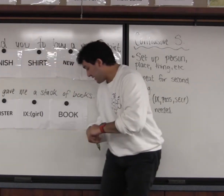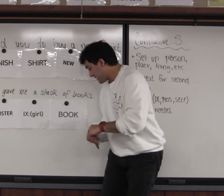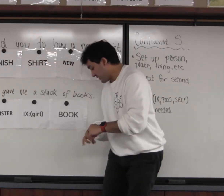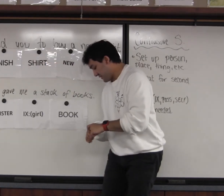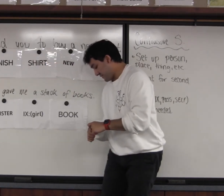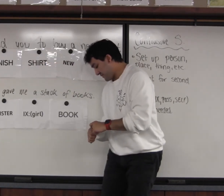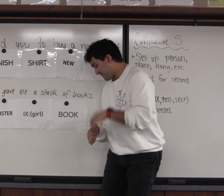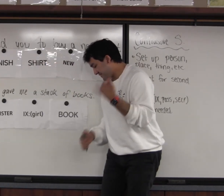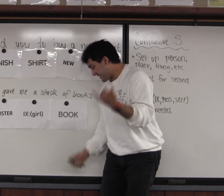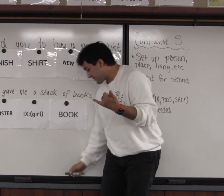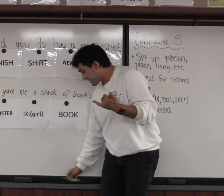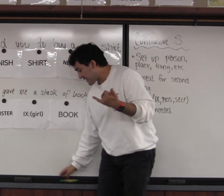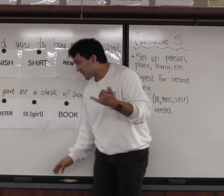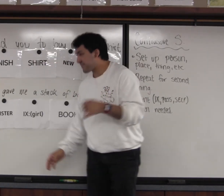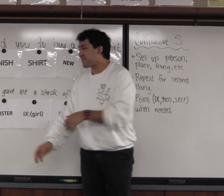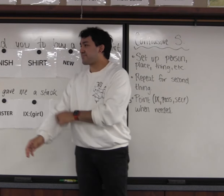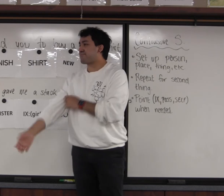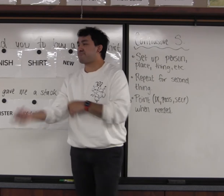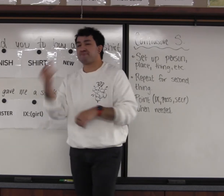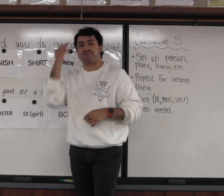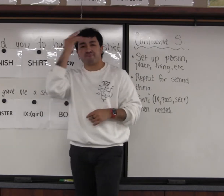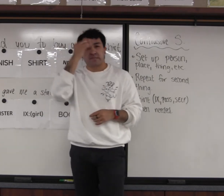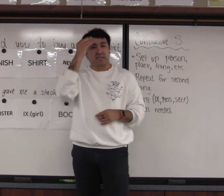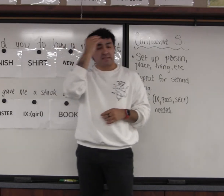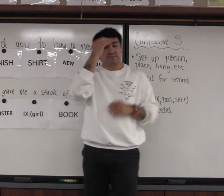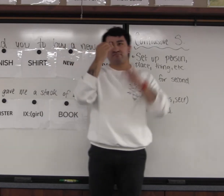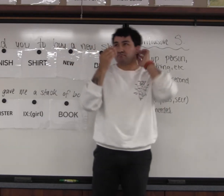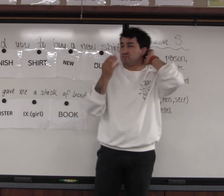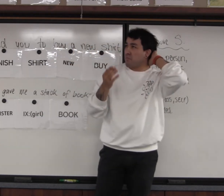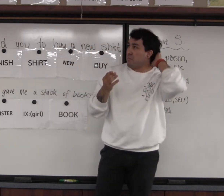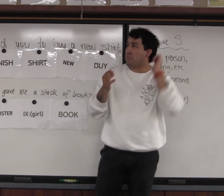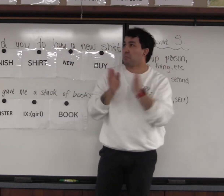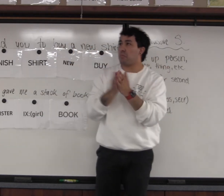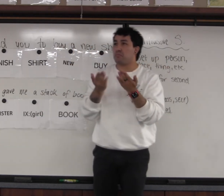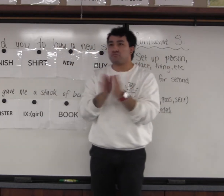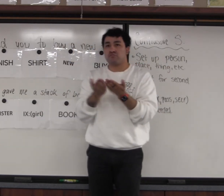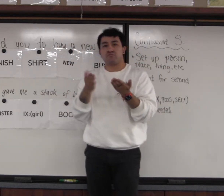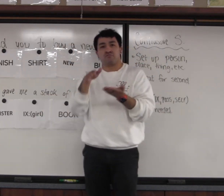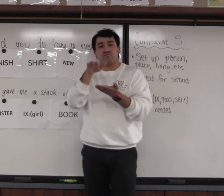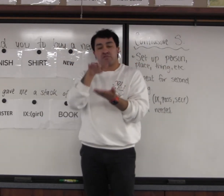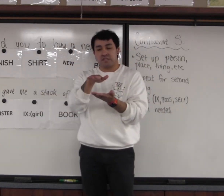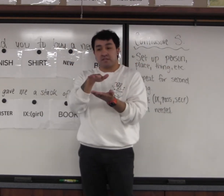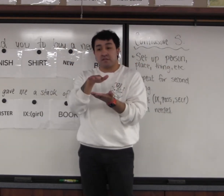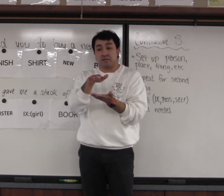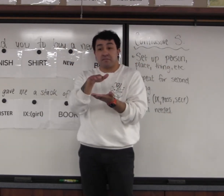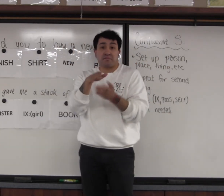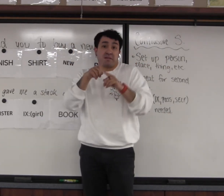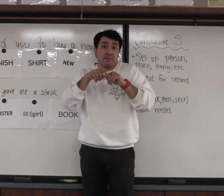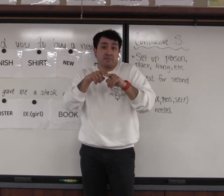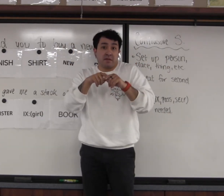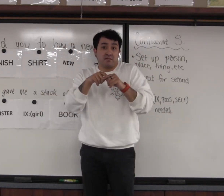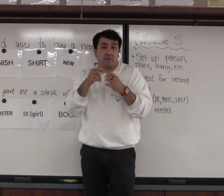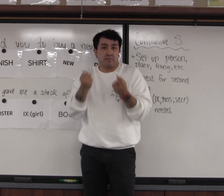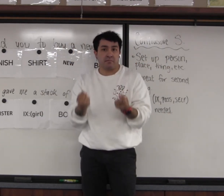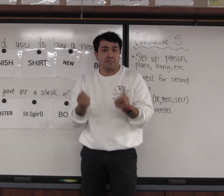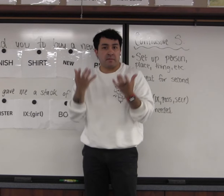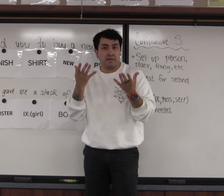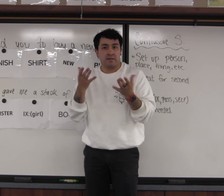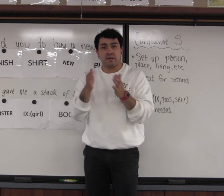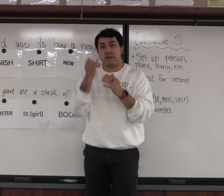And the classifier, of course, would change depending on the stack of books. So thinking, about books, it could be a stack of books like that, but it really